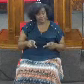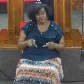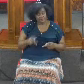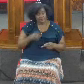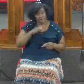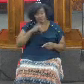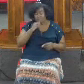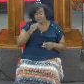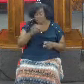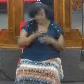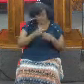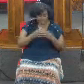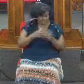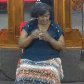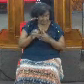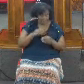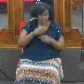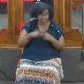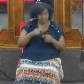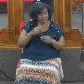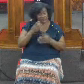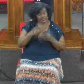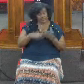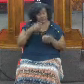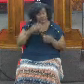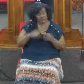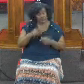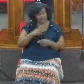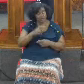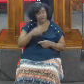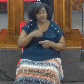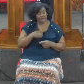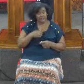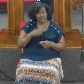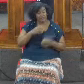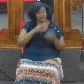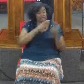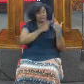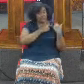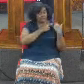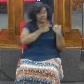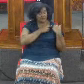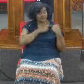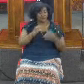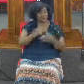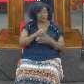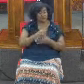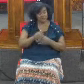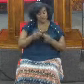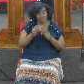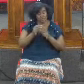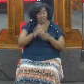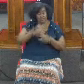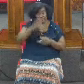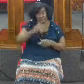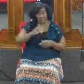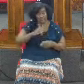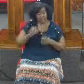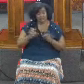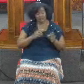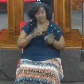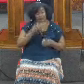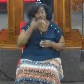not care what no one says to you or me. We have a responsibility to spread the word of God. God knows I have to do better in